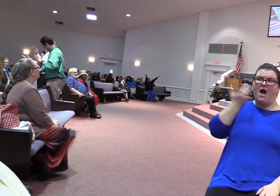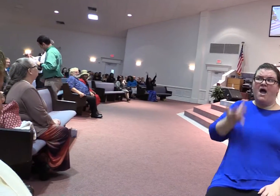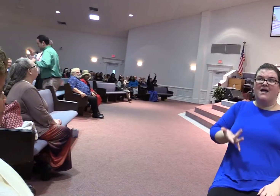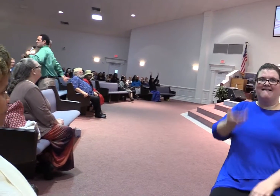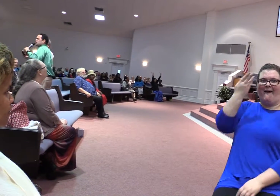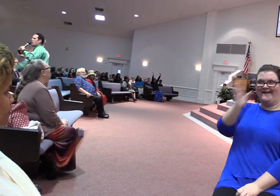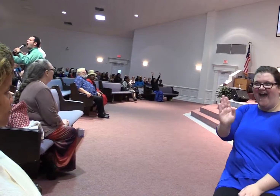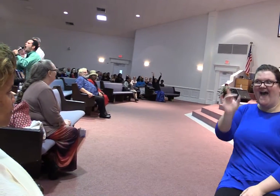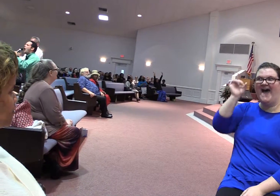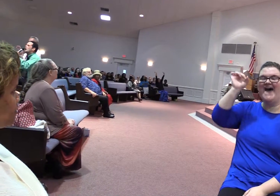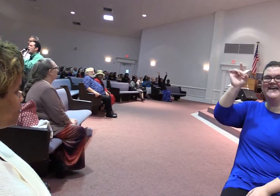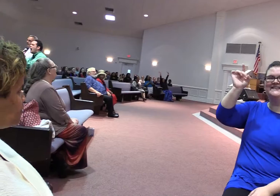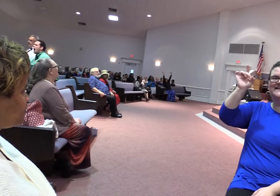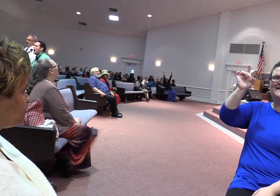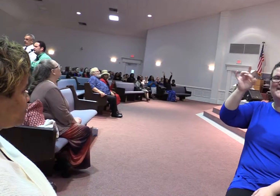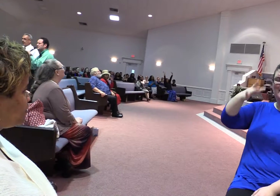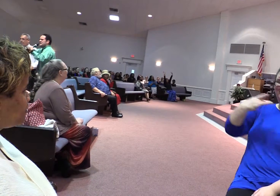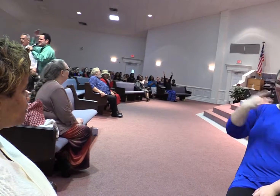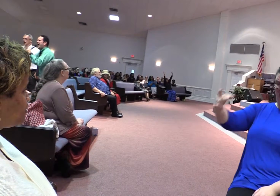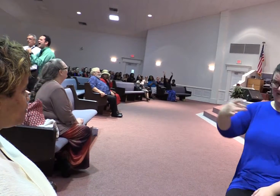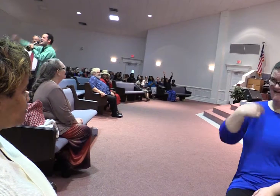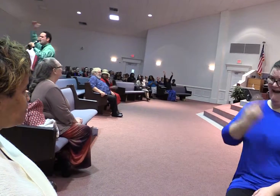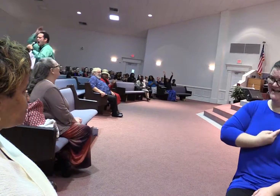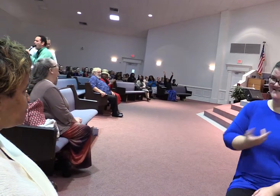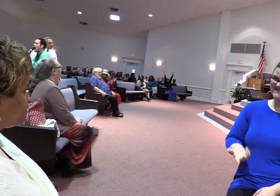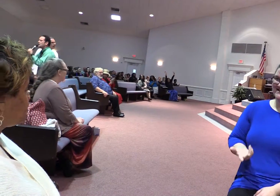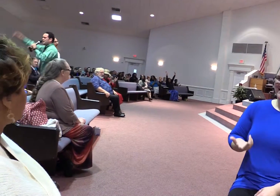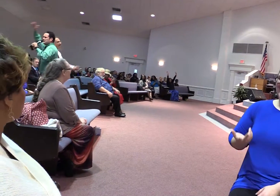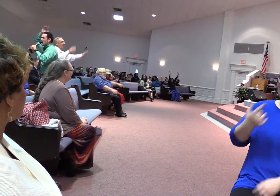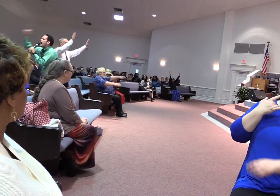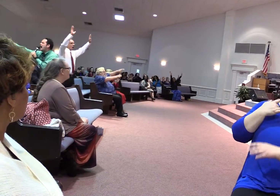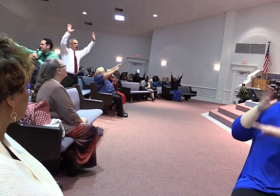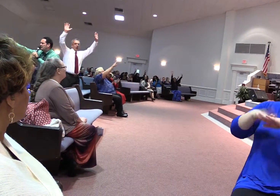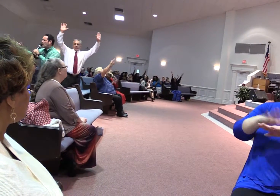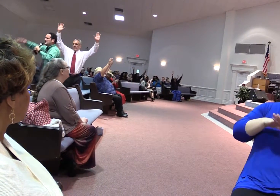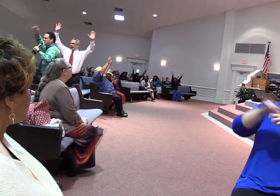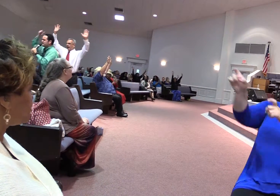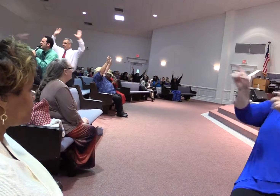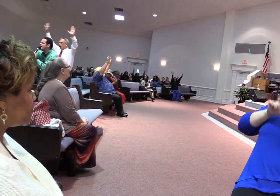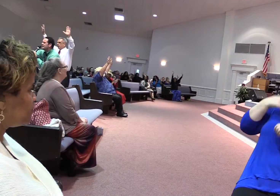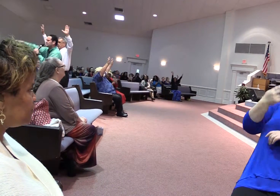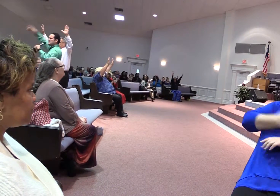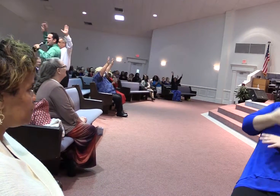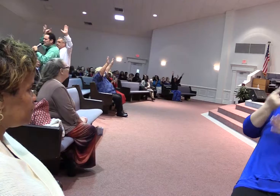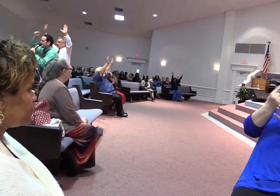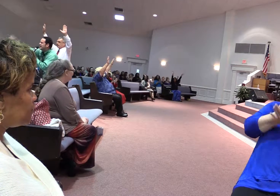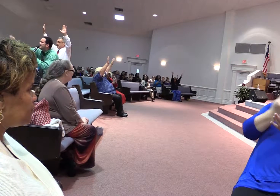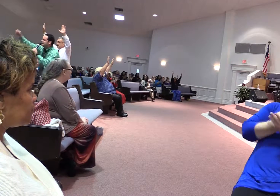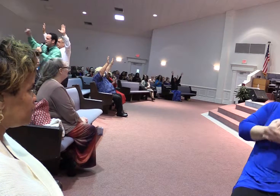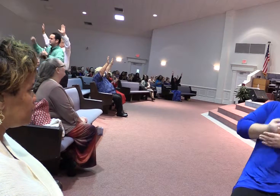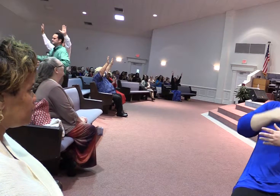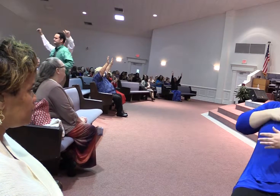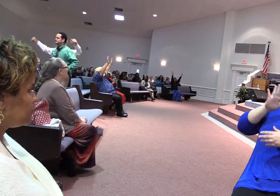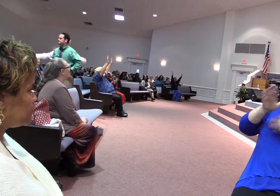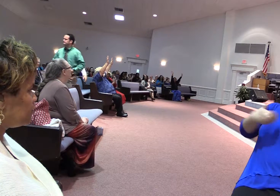God called us, came on the gospel, the King of the